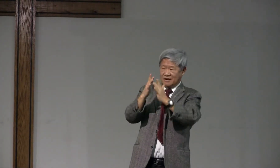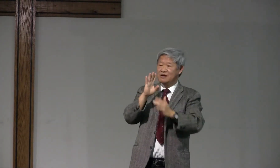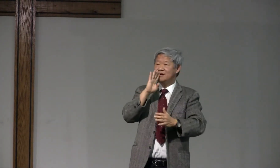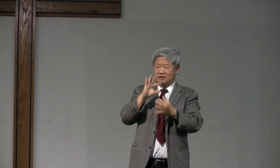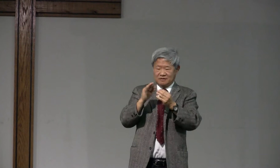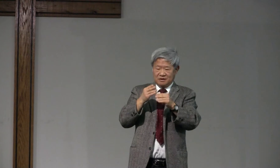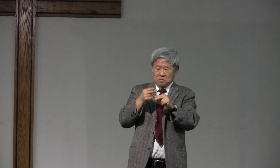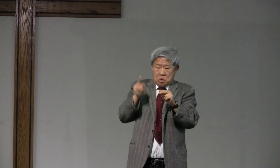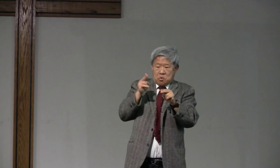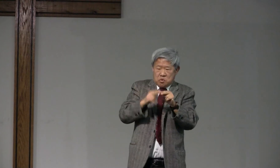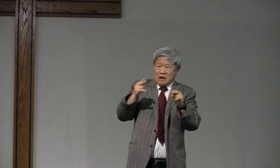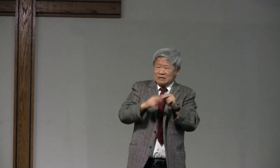And so